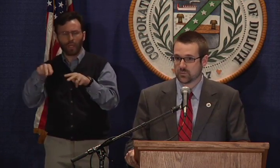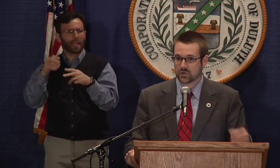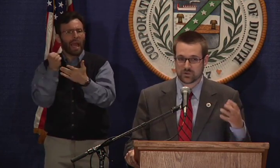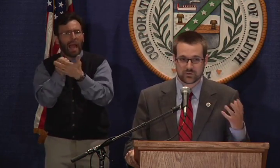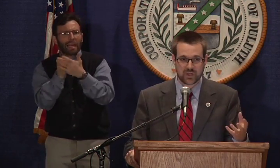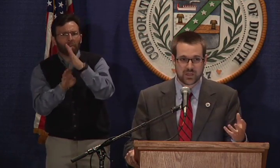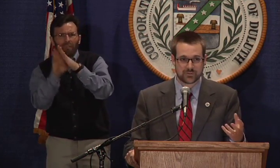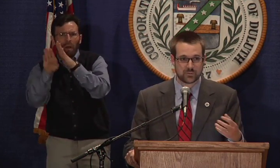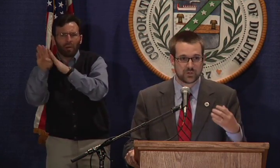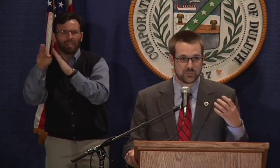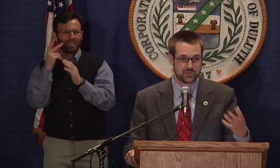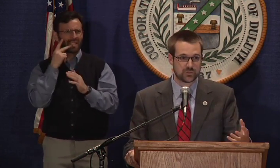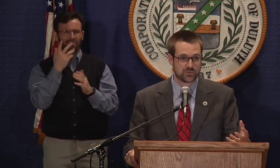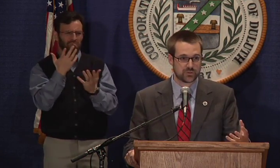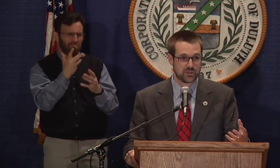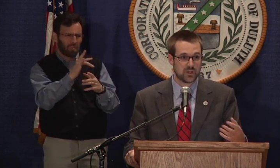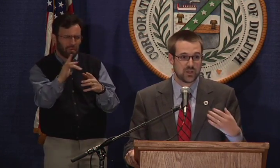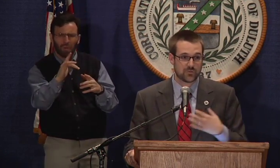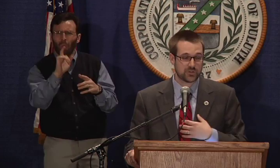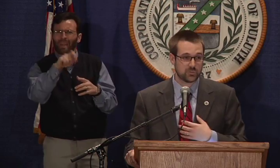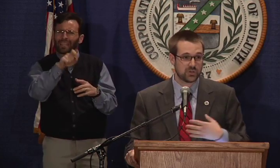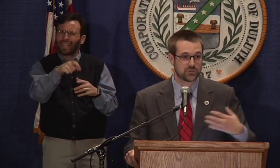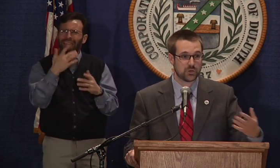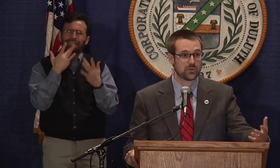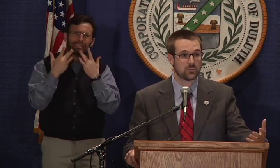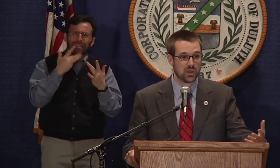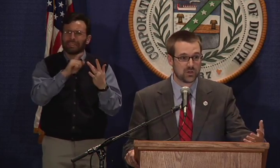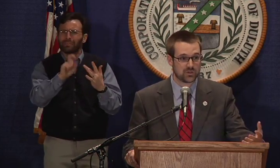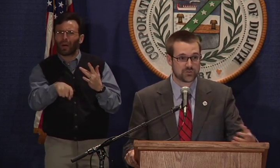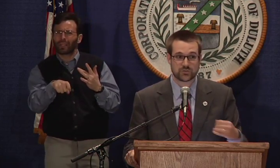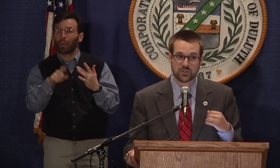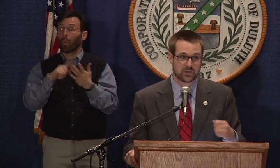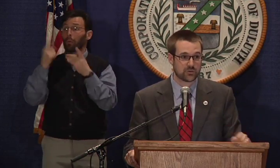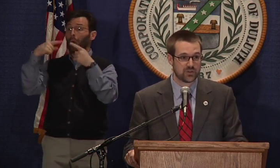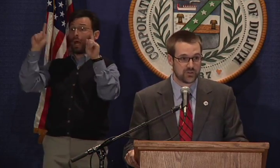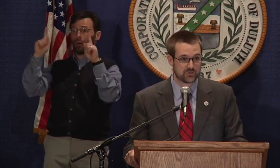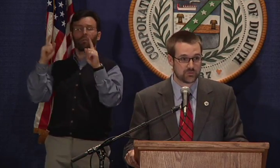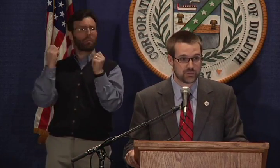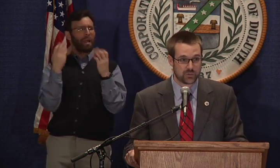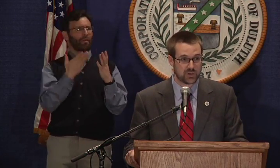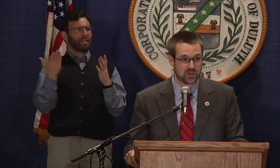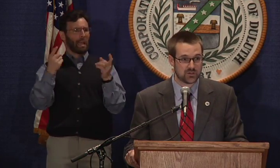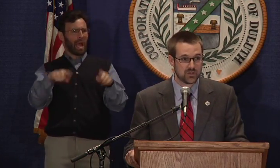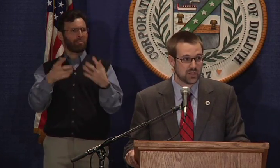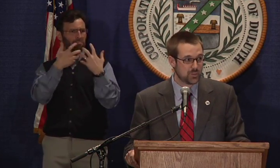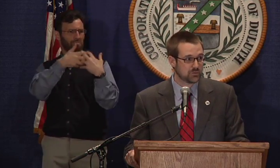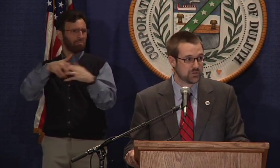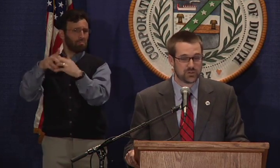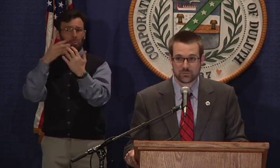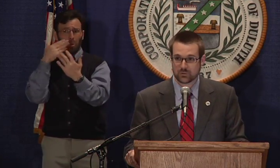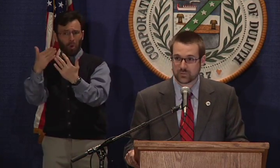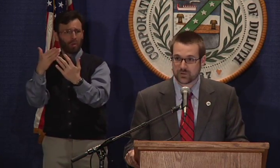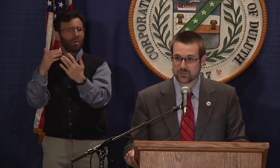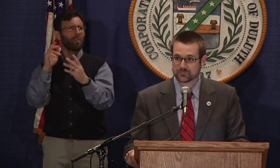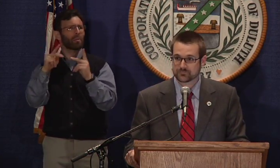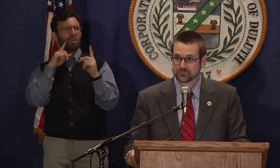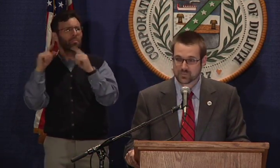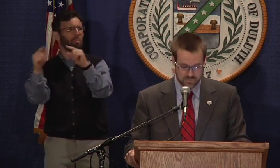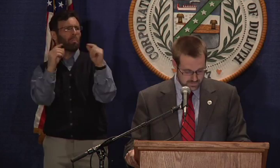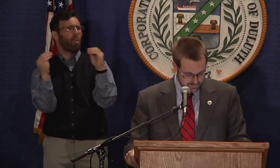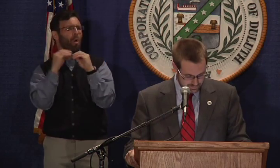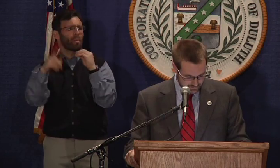to see where are there gaps, what can we do differently, and frankly, what's going well, because there's a lot of great things really going on, and people need to hear more about